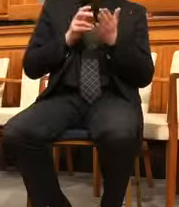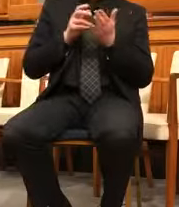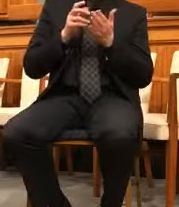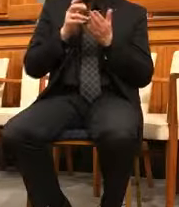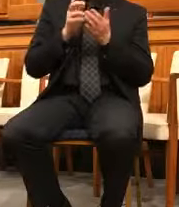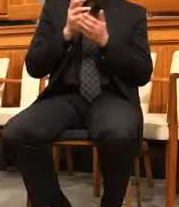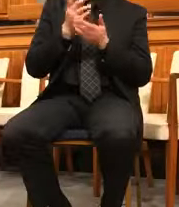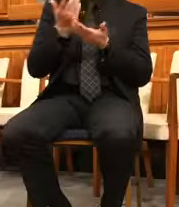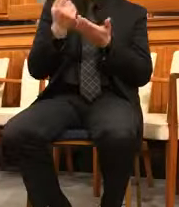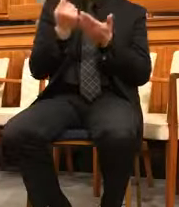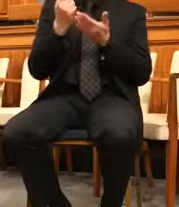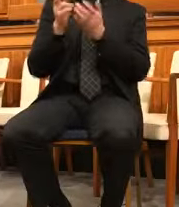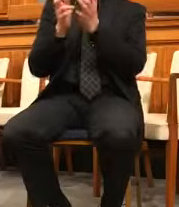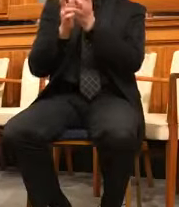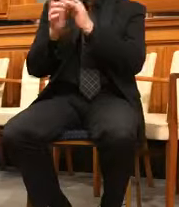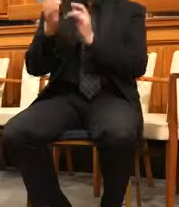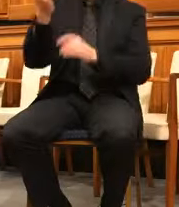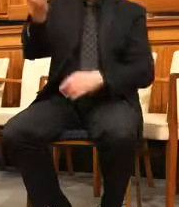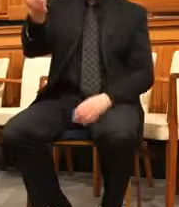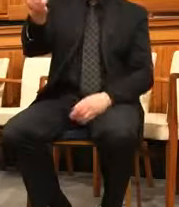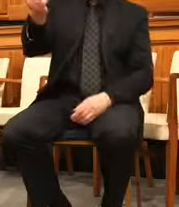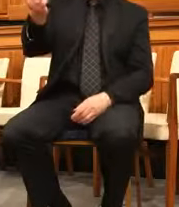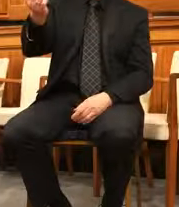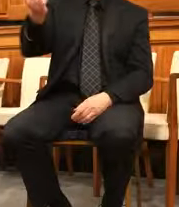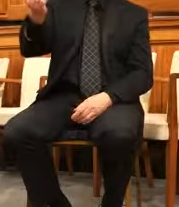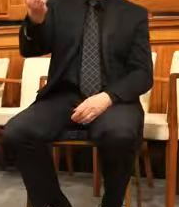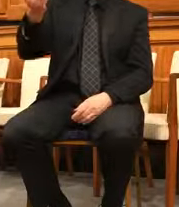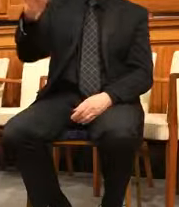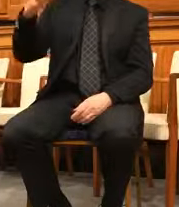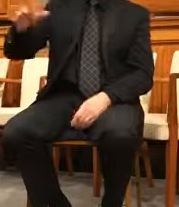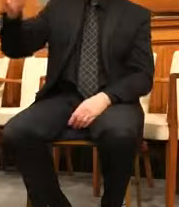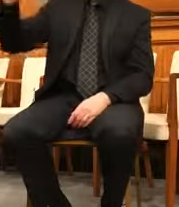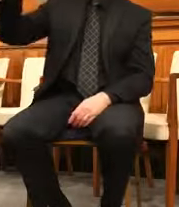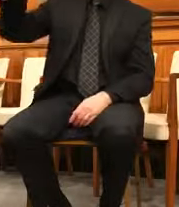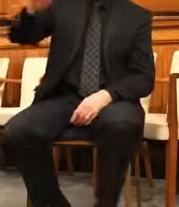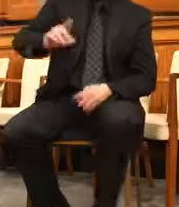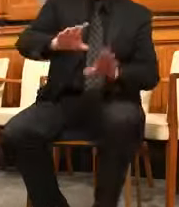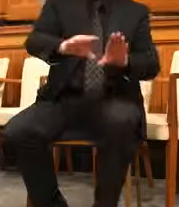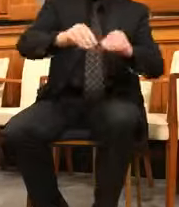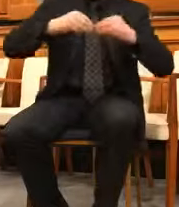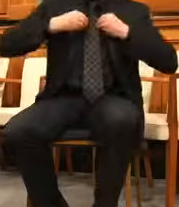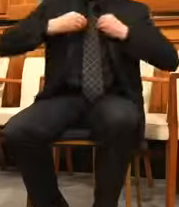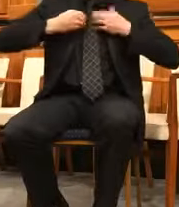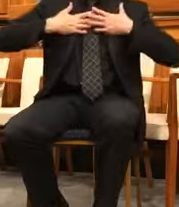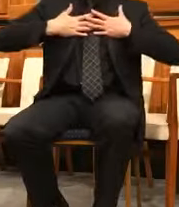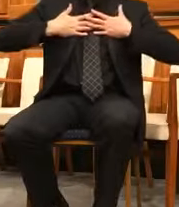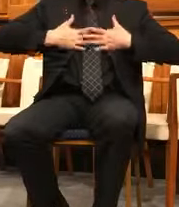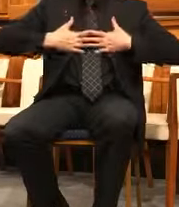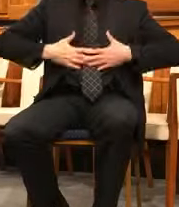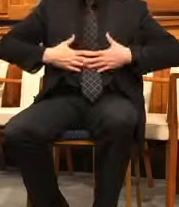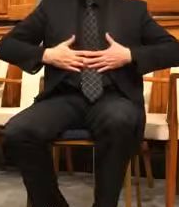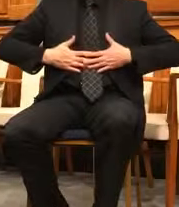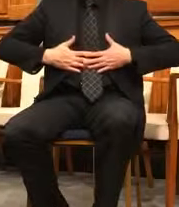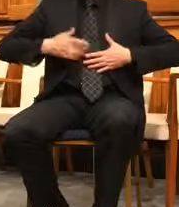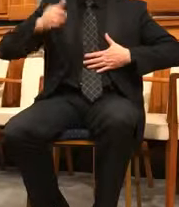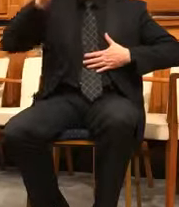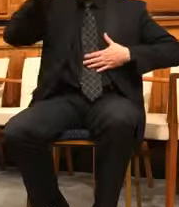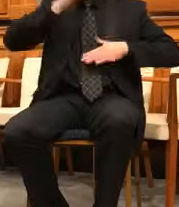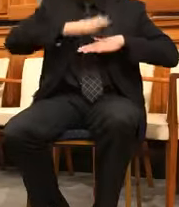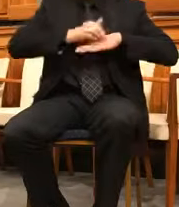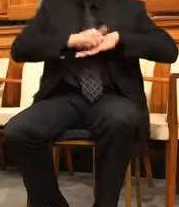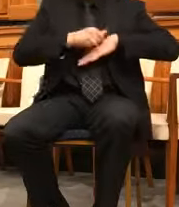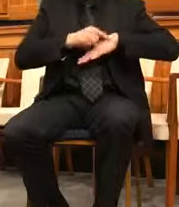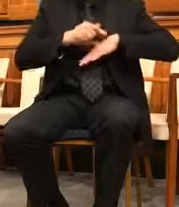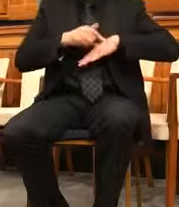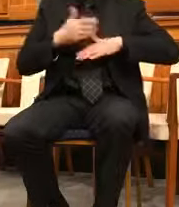Christ came into this world, took upon himself a human body, born as a babe in Bethlehem. Who